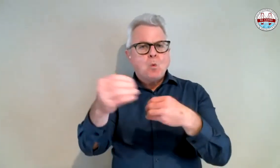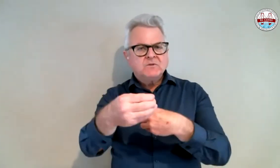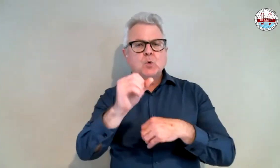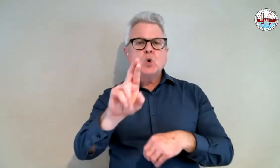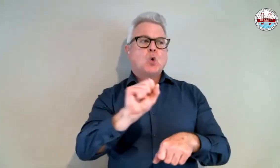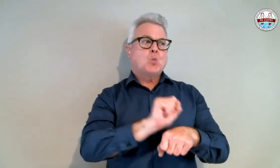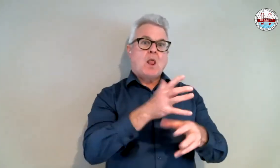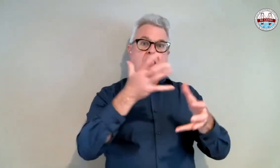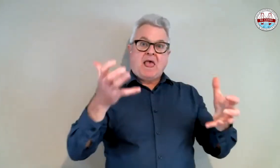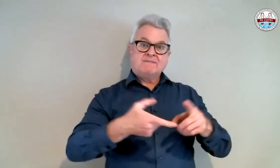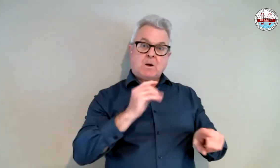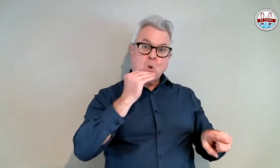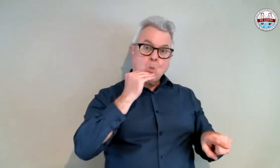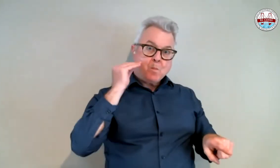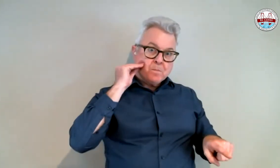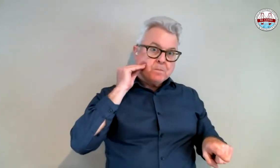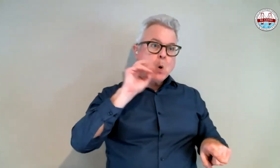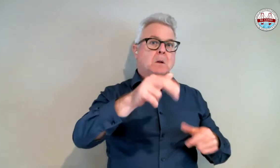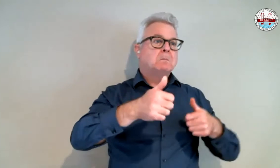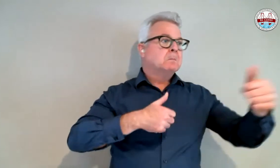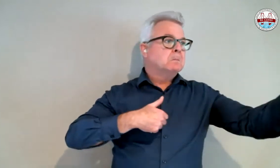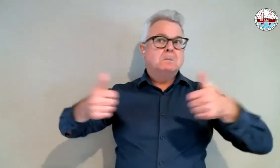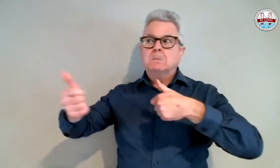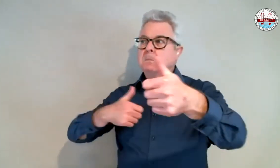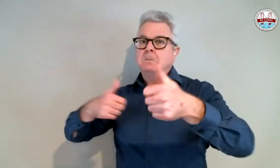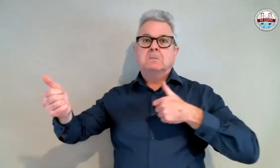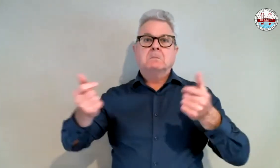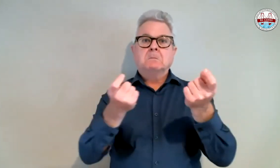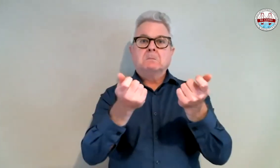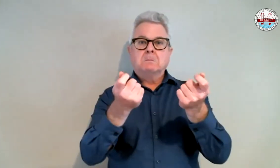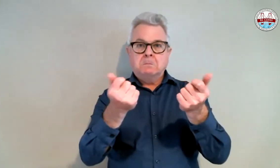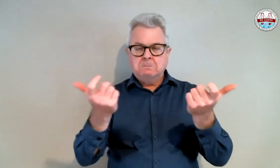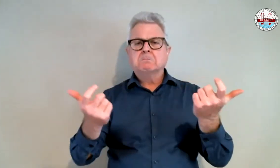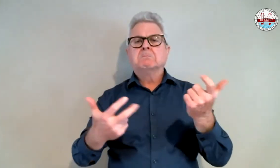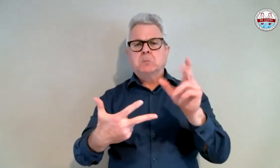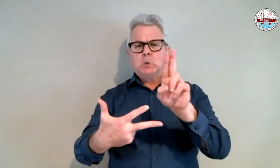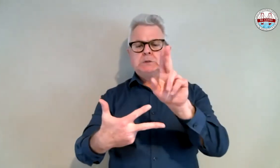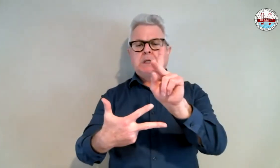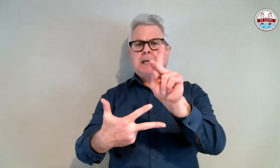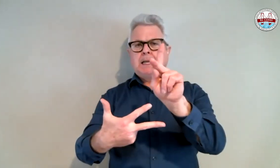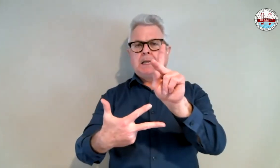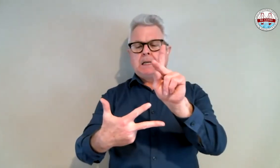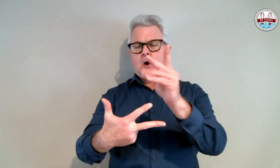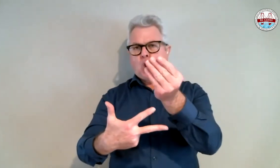Now, for the rest of the people who are working in normal environments or working from home or working in offices with very few